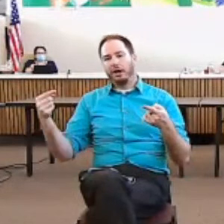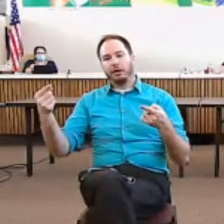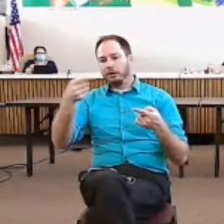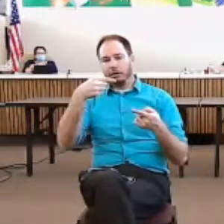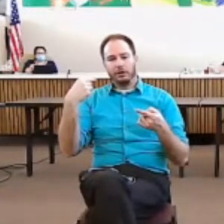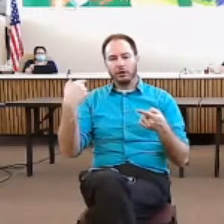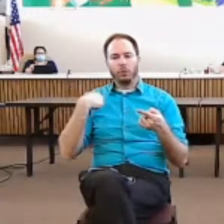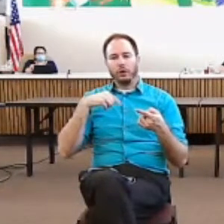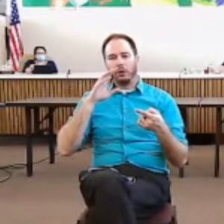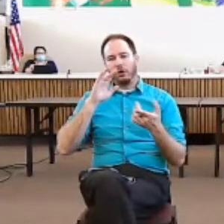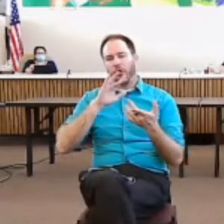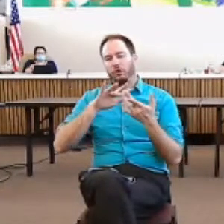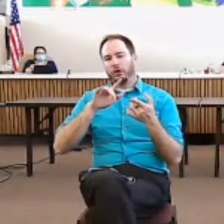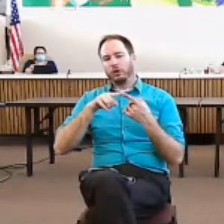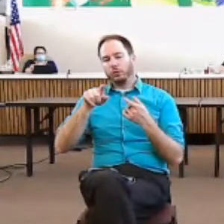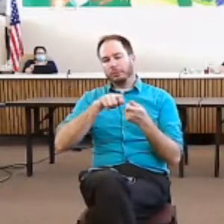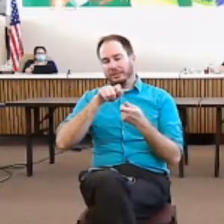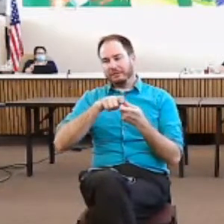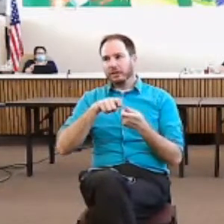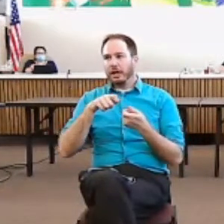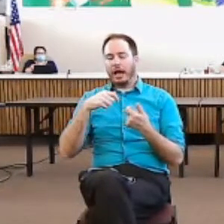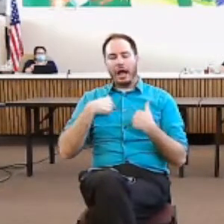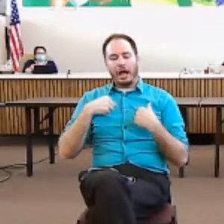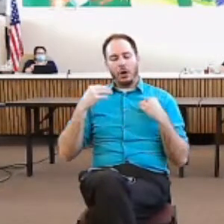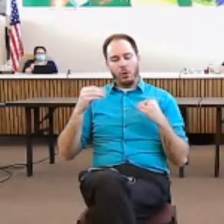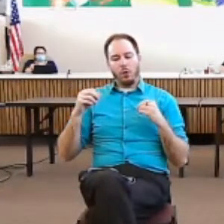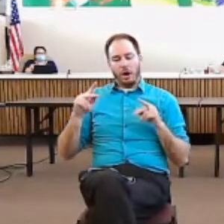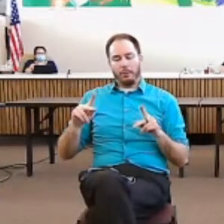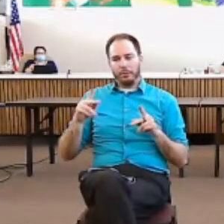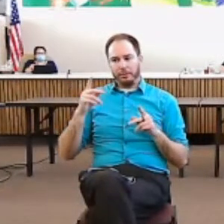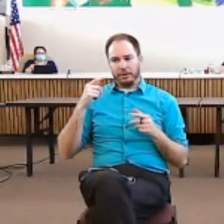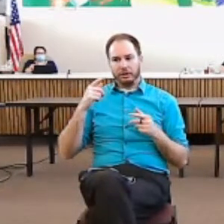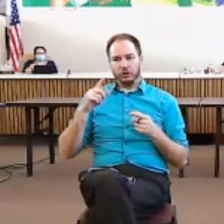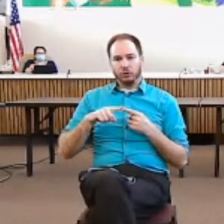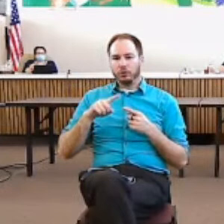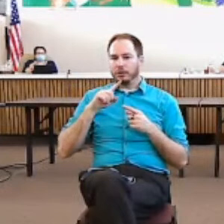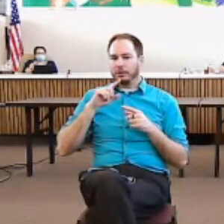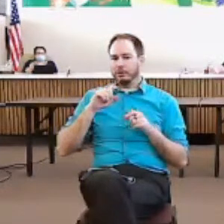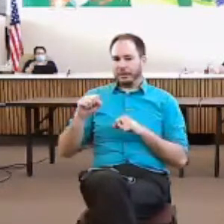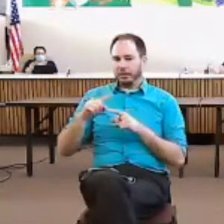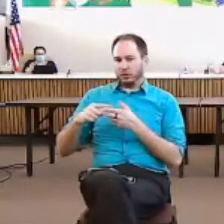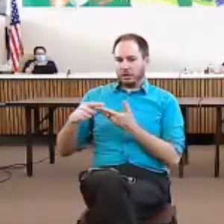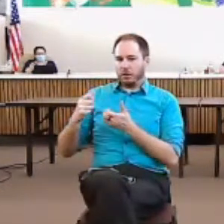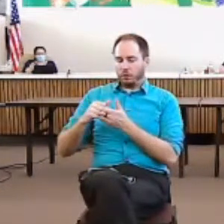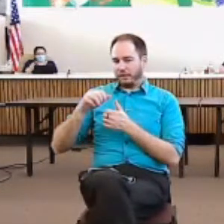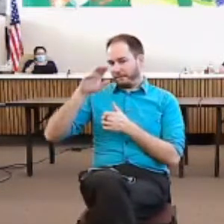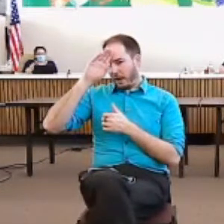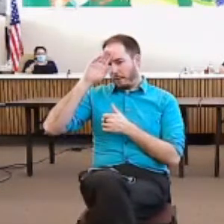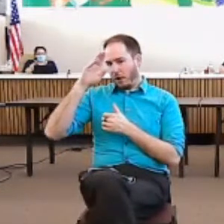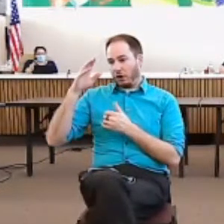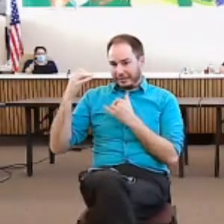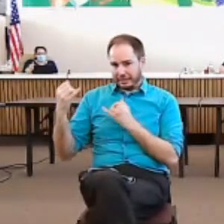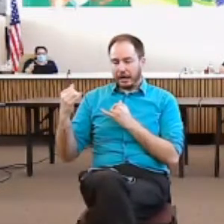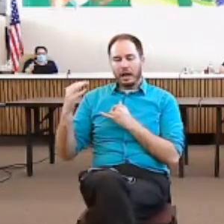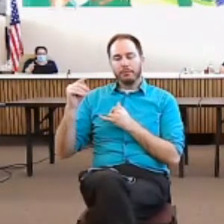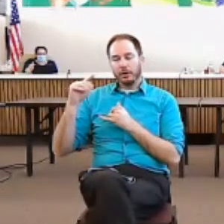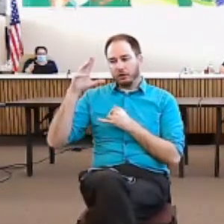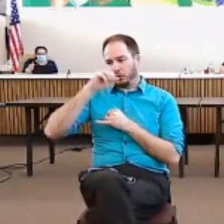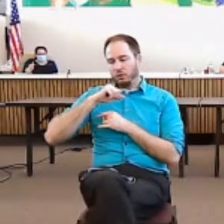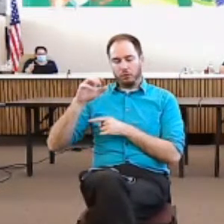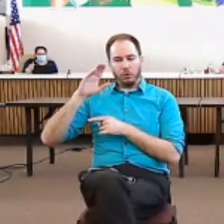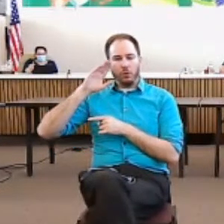we'll be reaching out to you. I didn't have a chance to have that discussion with our fire marshal, but assuming he's going